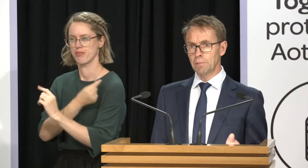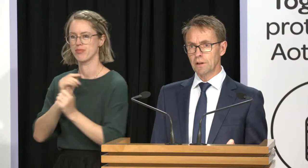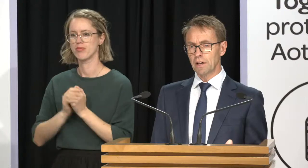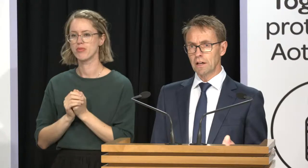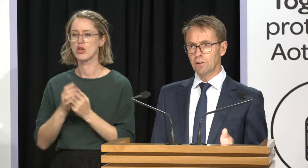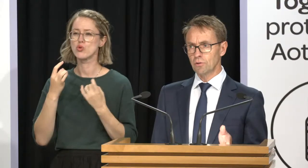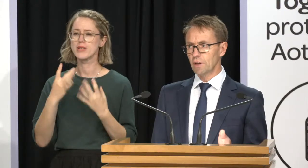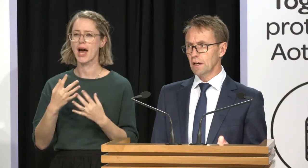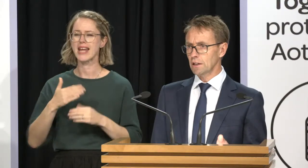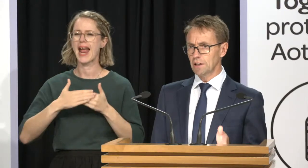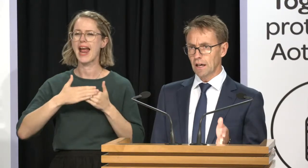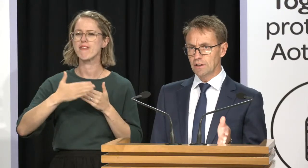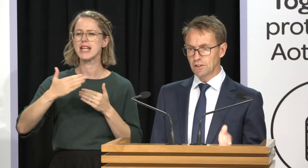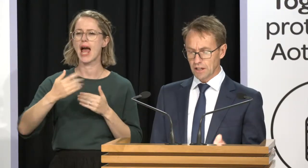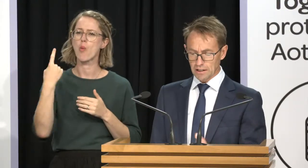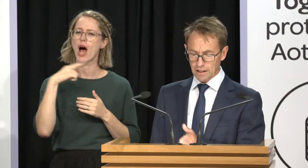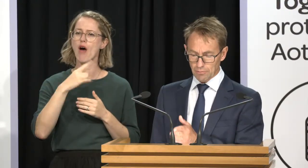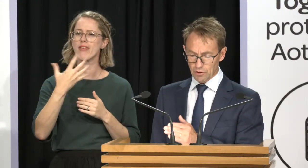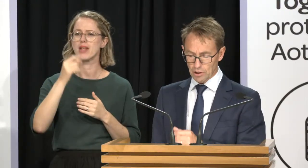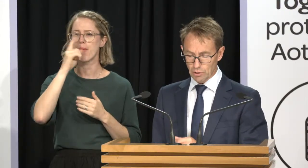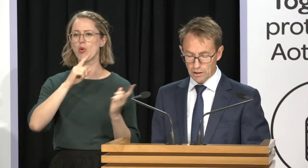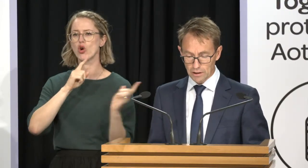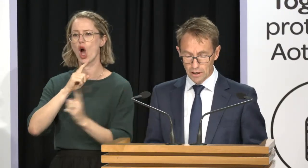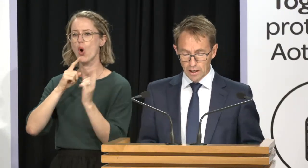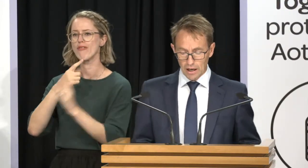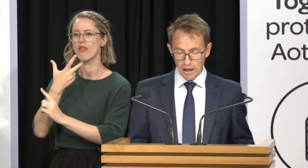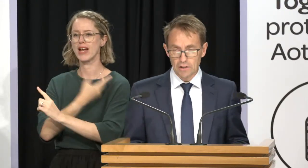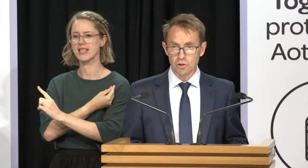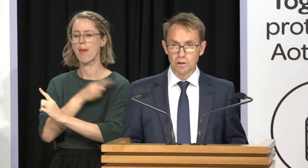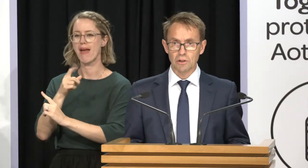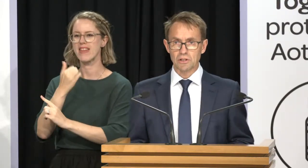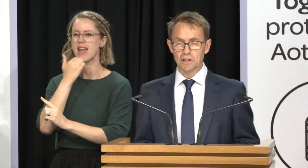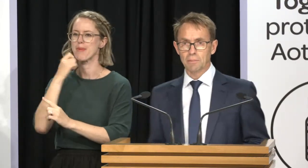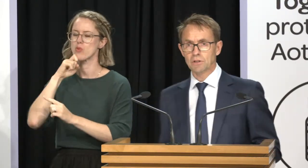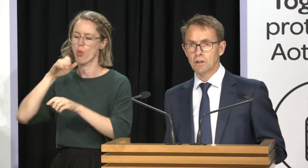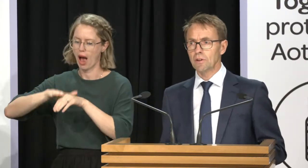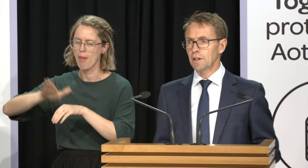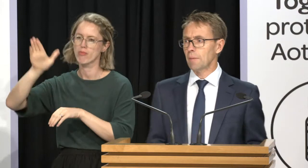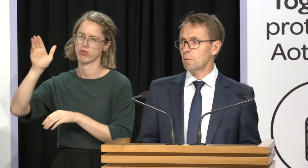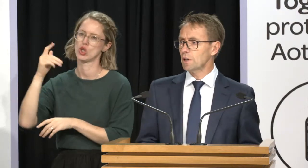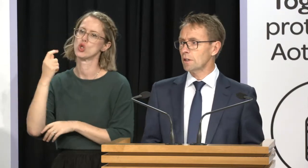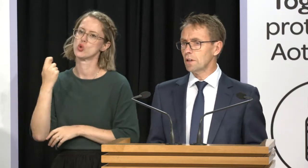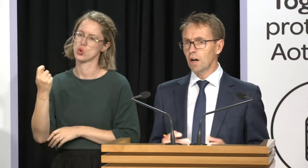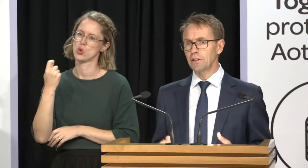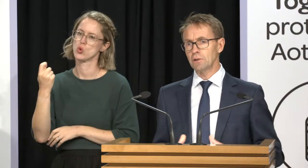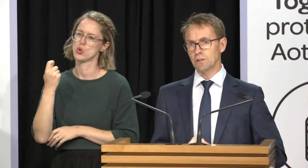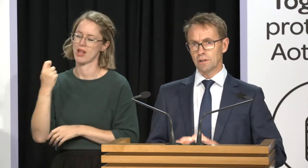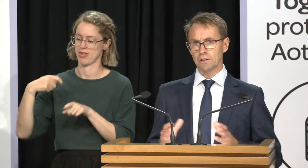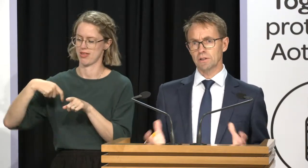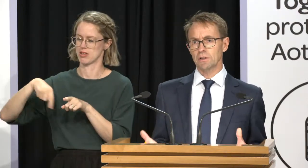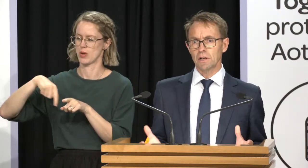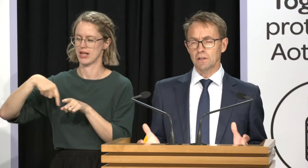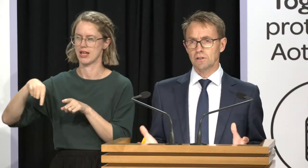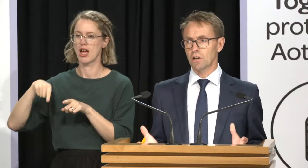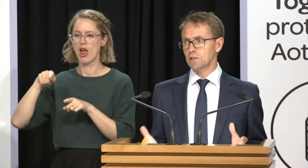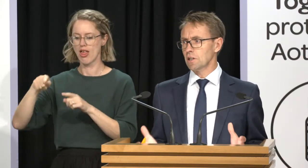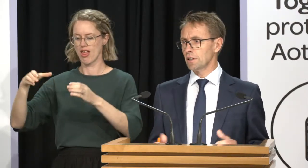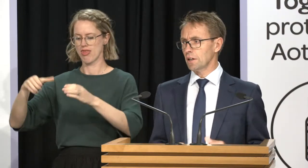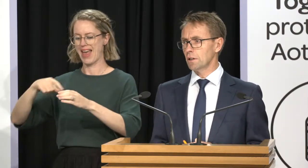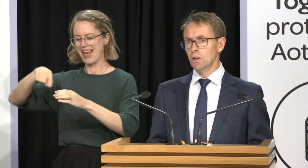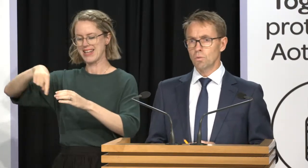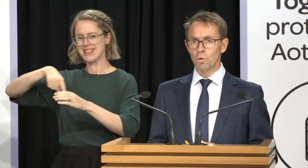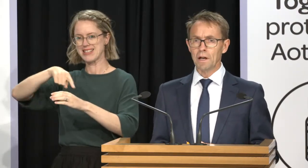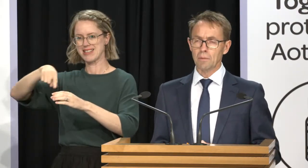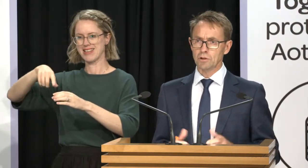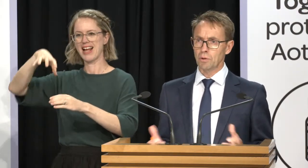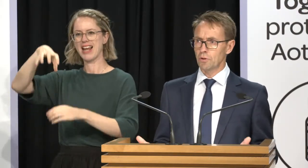150 people a day through that clinic, and scaling up very quickly to increase the numbers over the coming week. And the idea is that this size